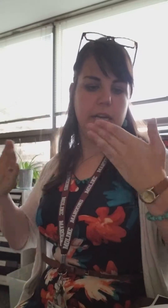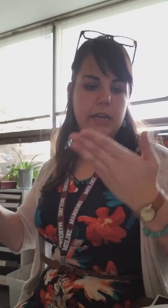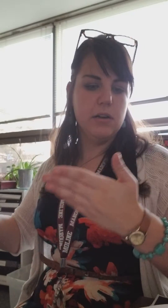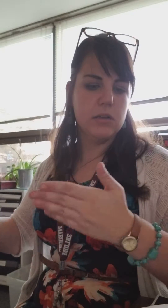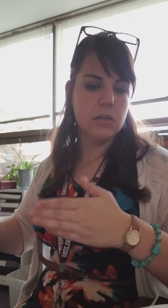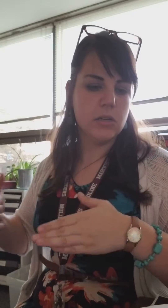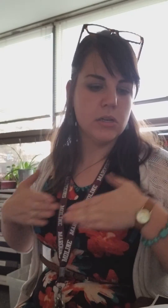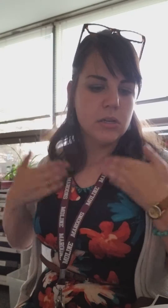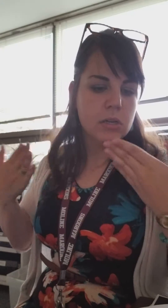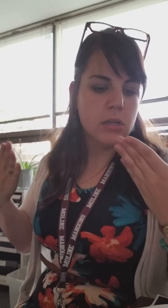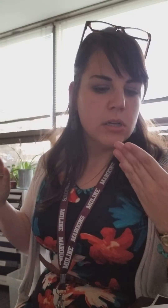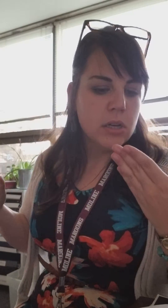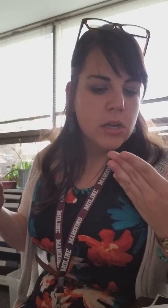glee.